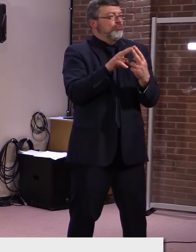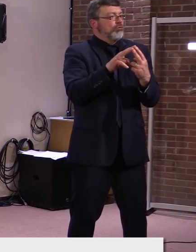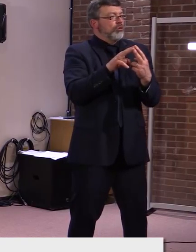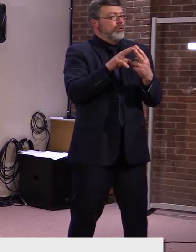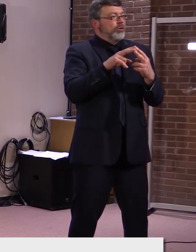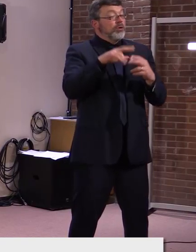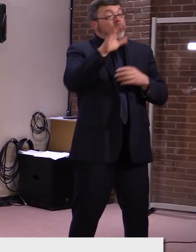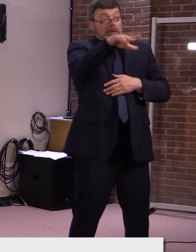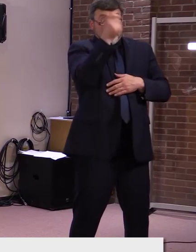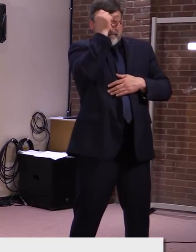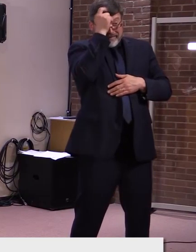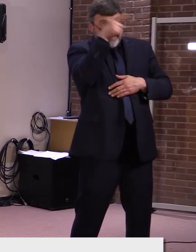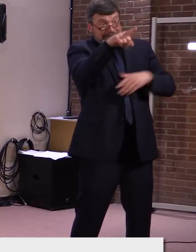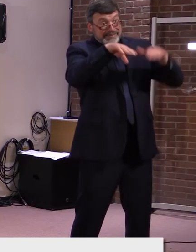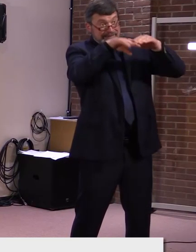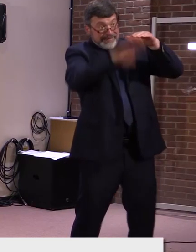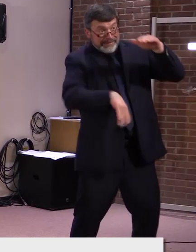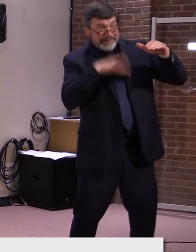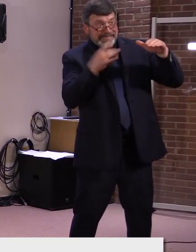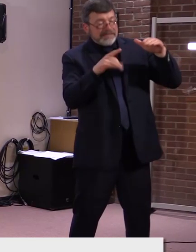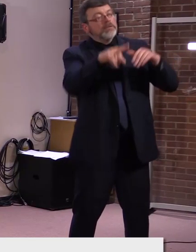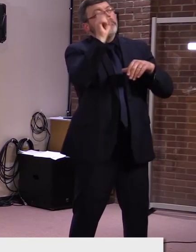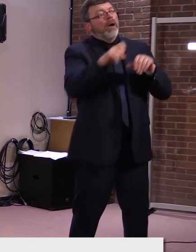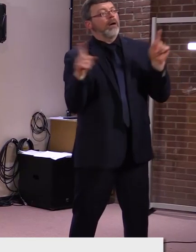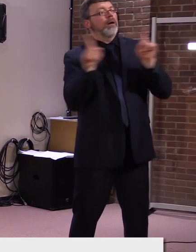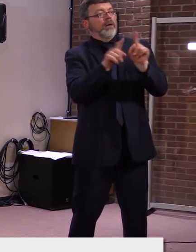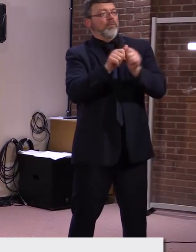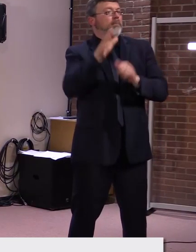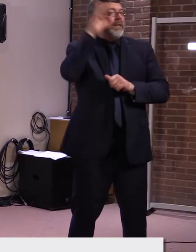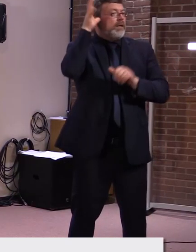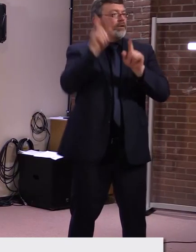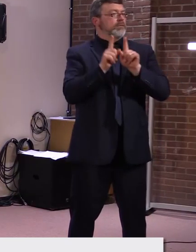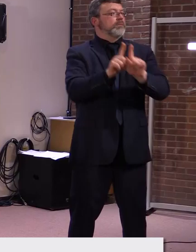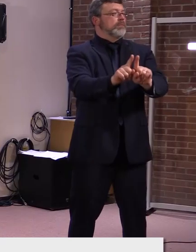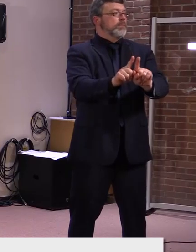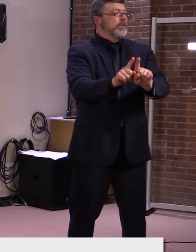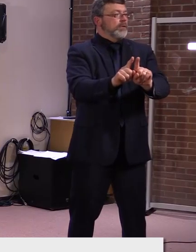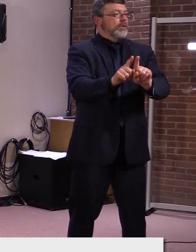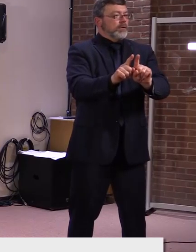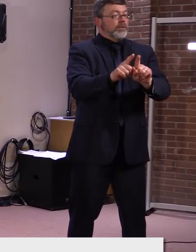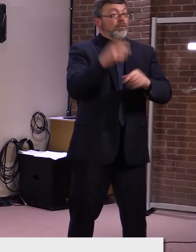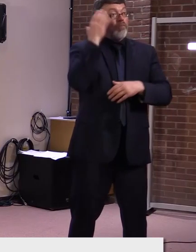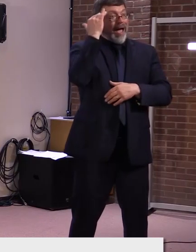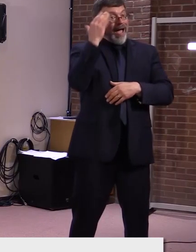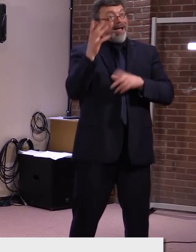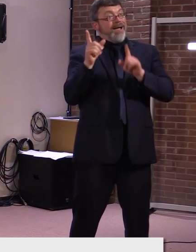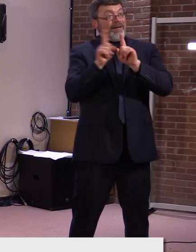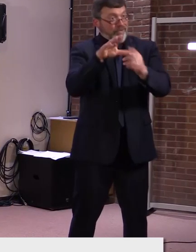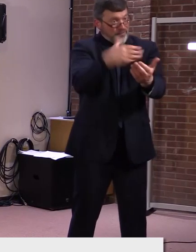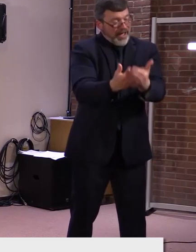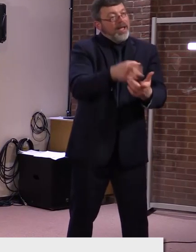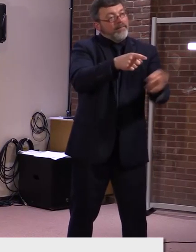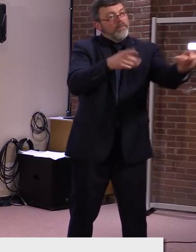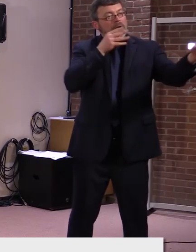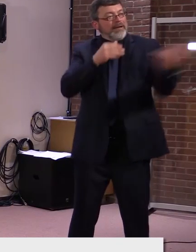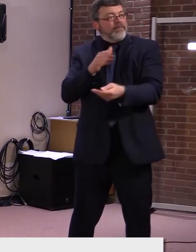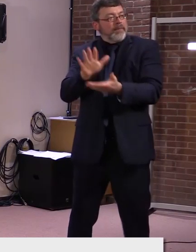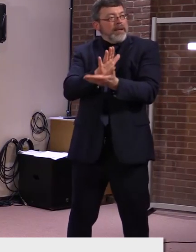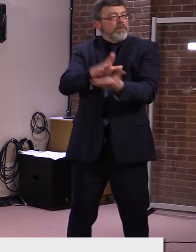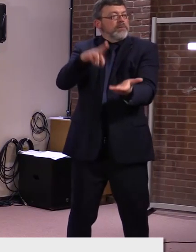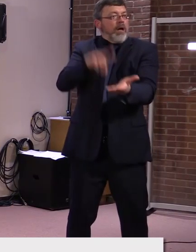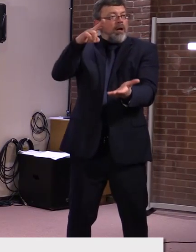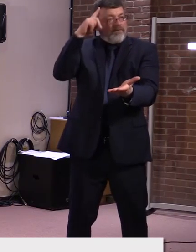or have the completed consent form and checklist signed by a parent or guardian. Let's move on to our